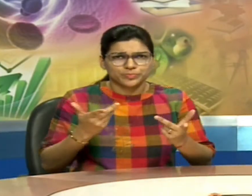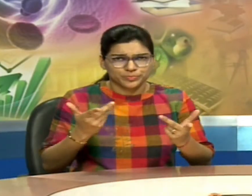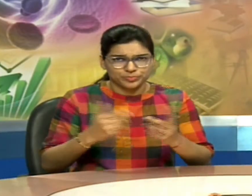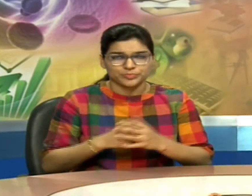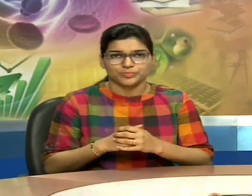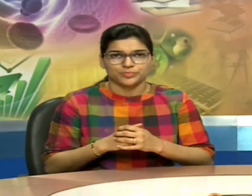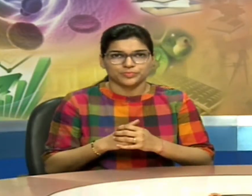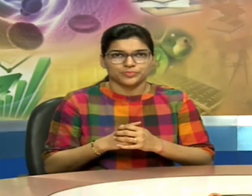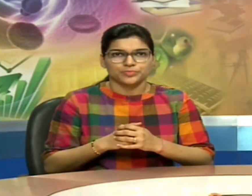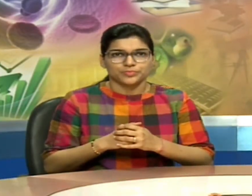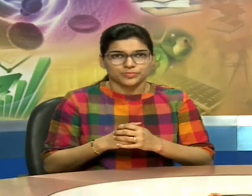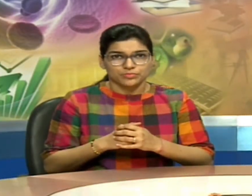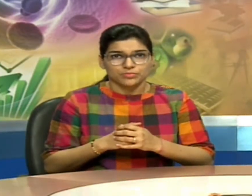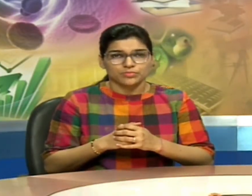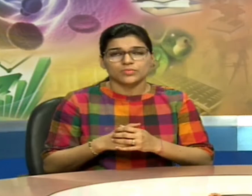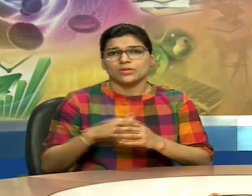Let us now discuss the objectives.